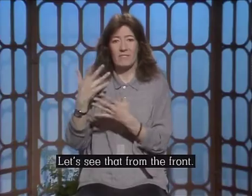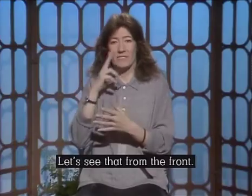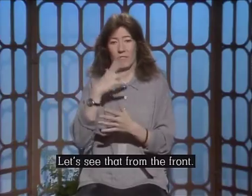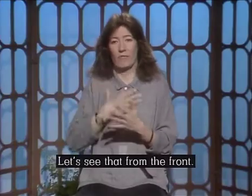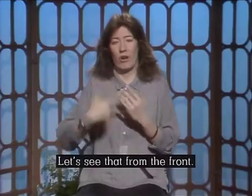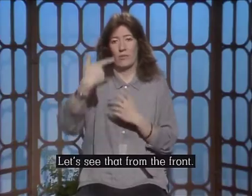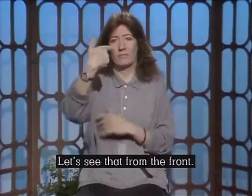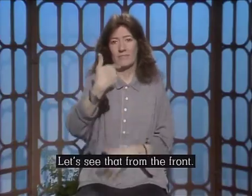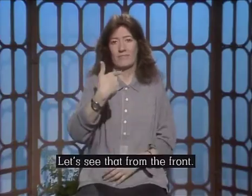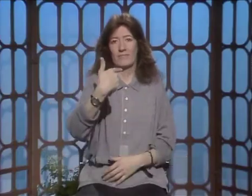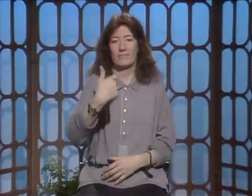front.